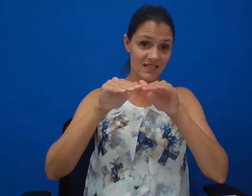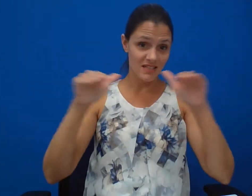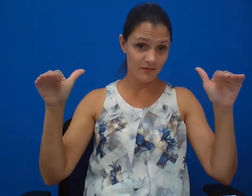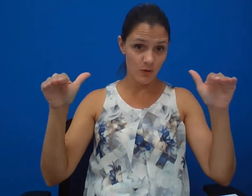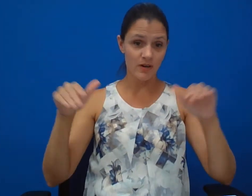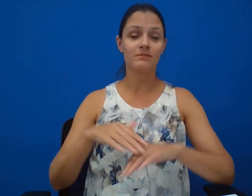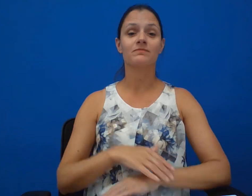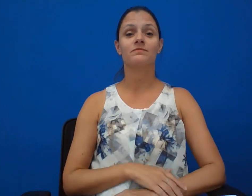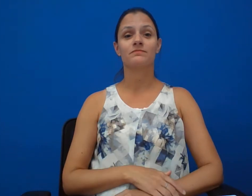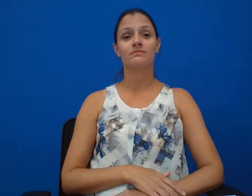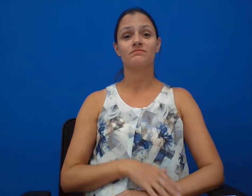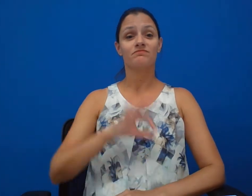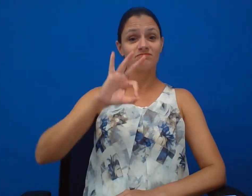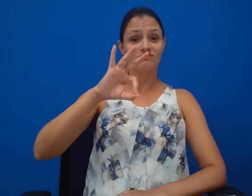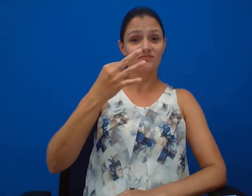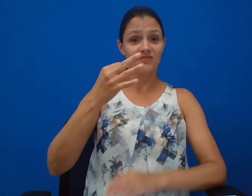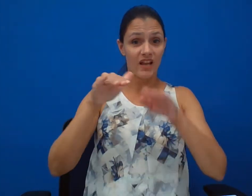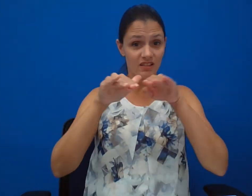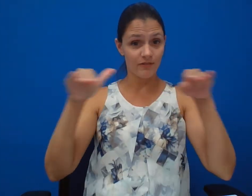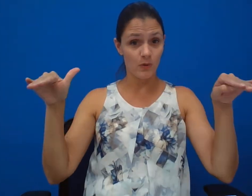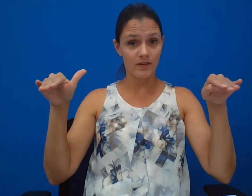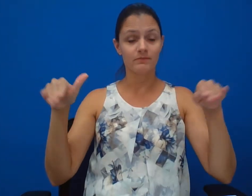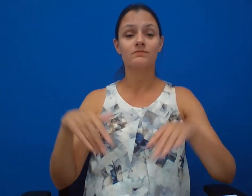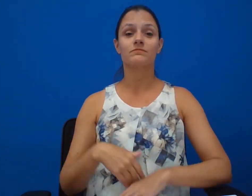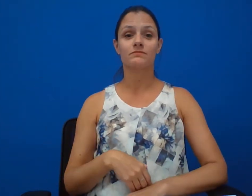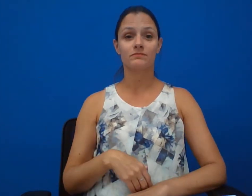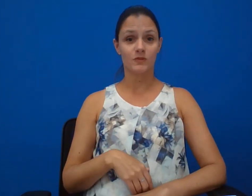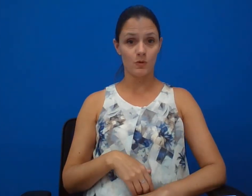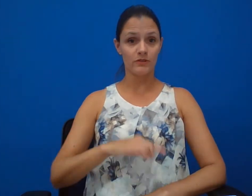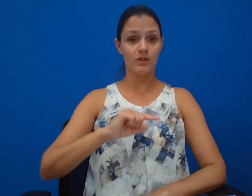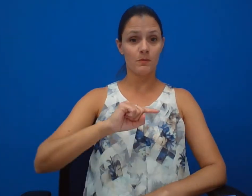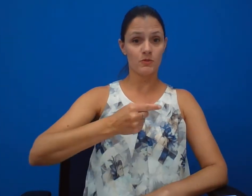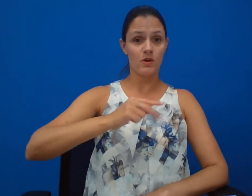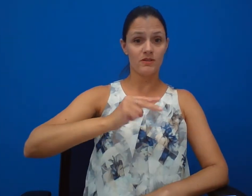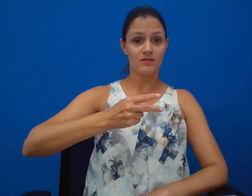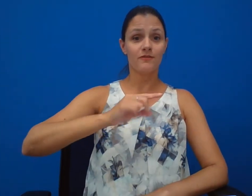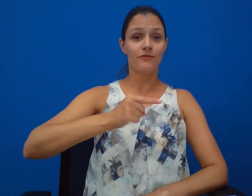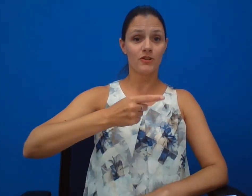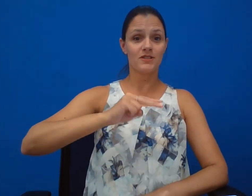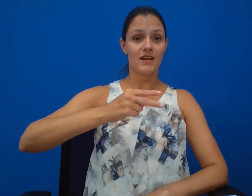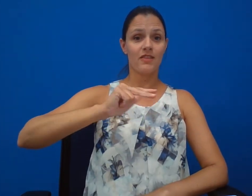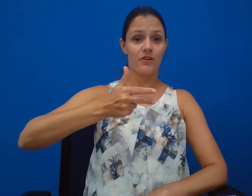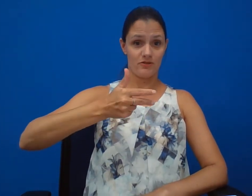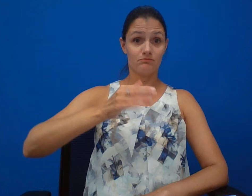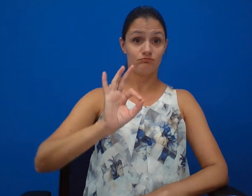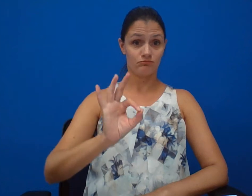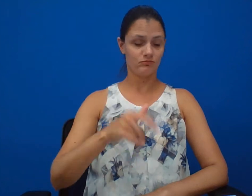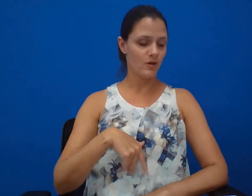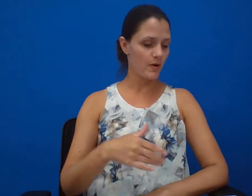sixth floor, ninth floor. Ordinal numbers 1, 1st, 2nd, 3rd. Okay.